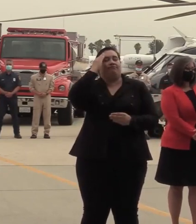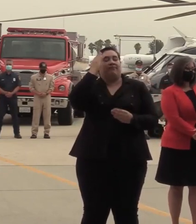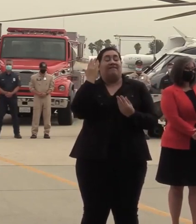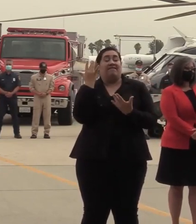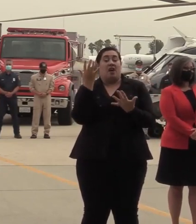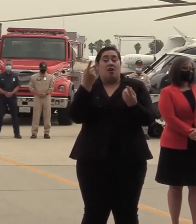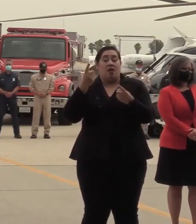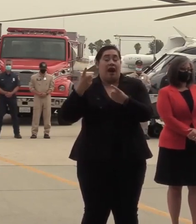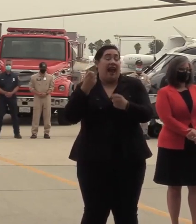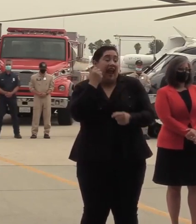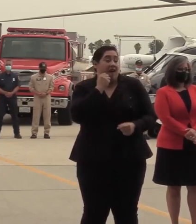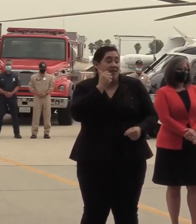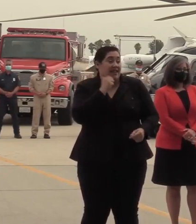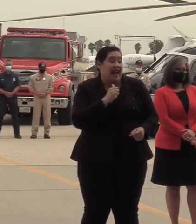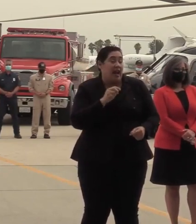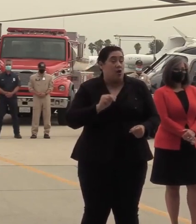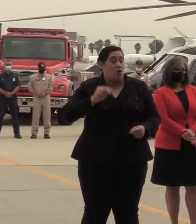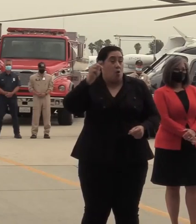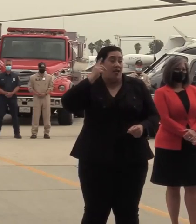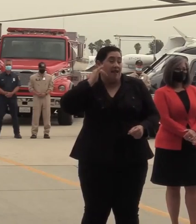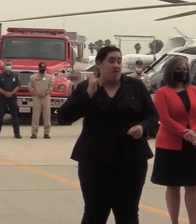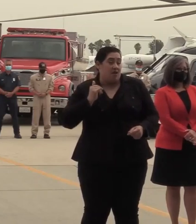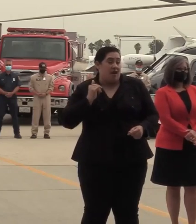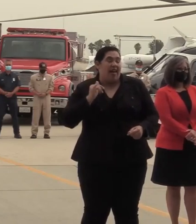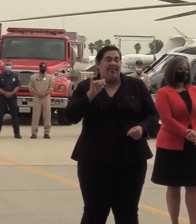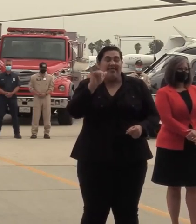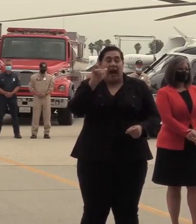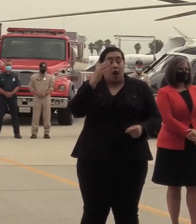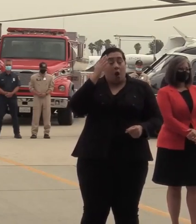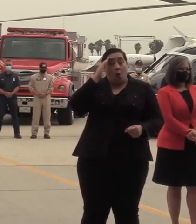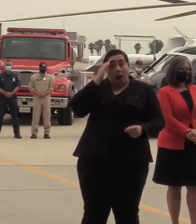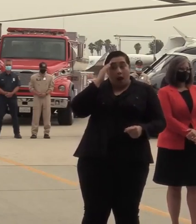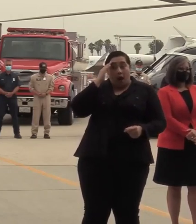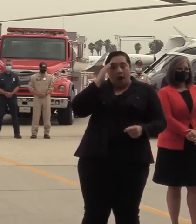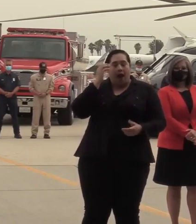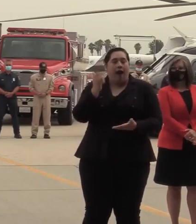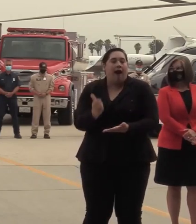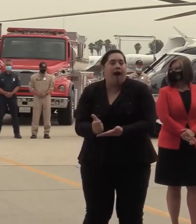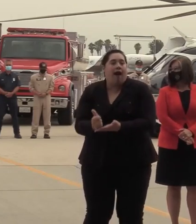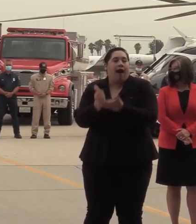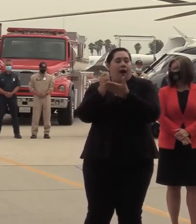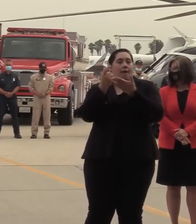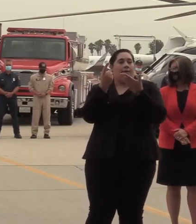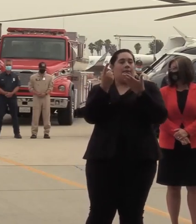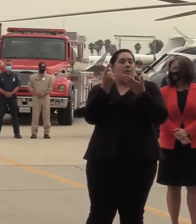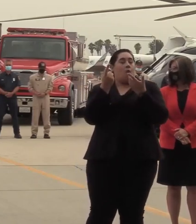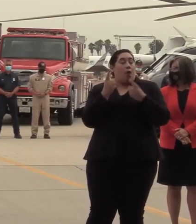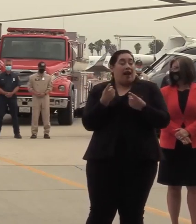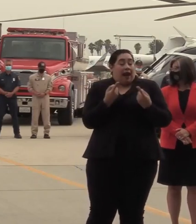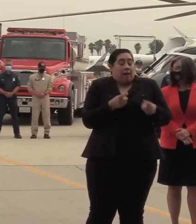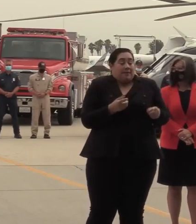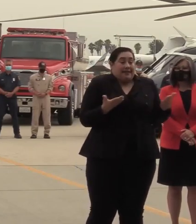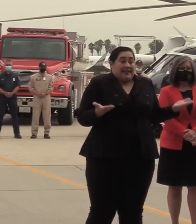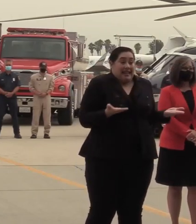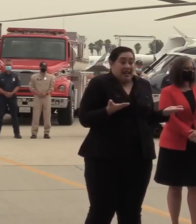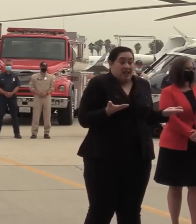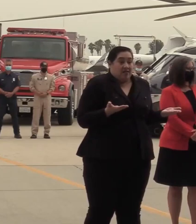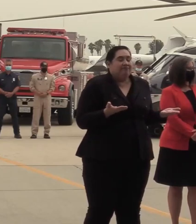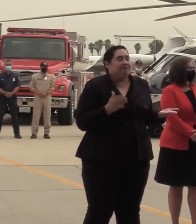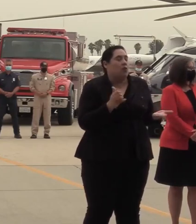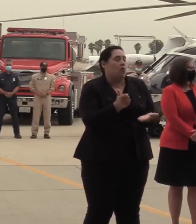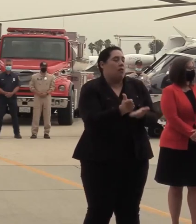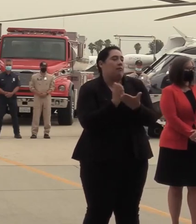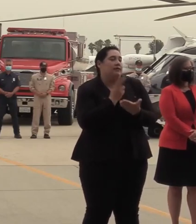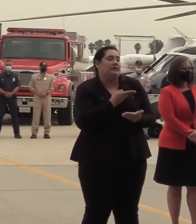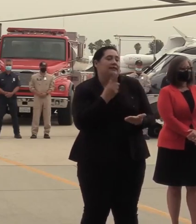going on every day up in Northern California. That awareness is going to help us when it happens here in Southern California.